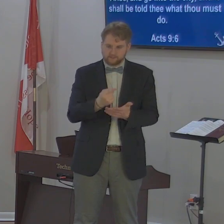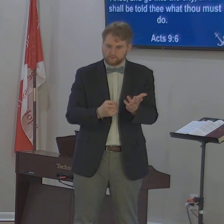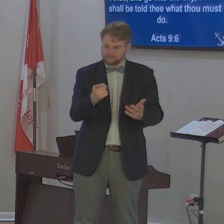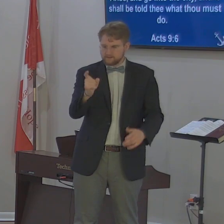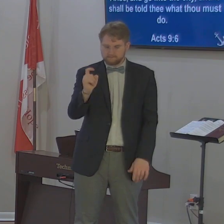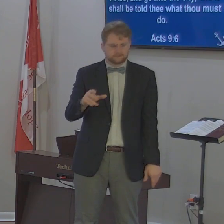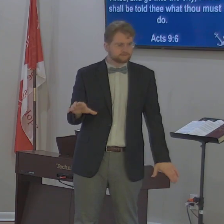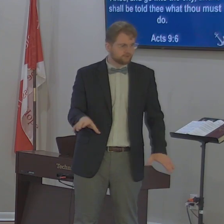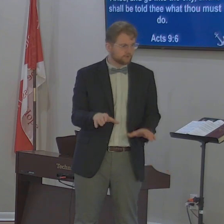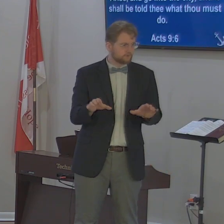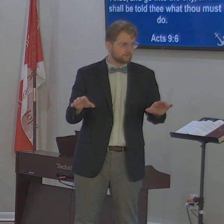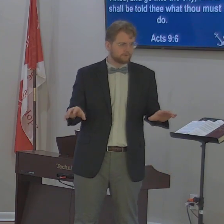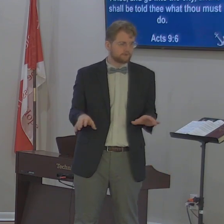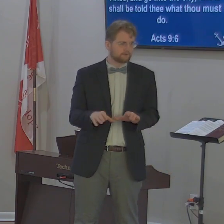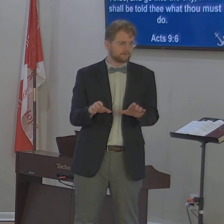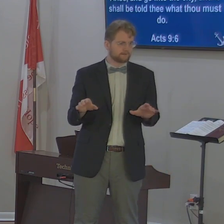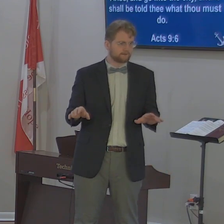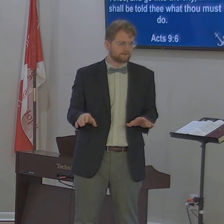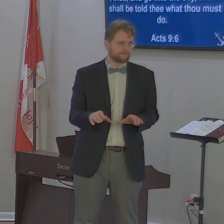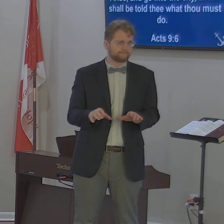do.